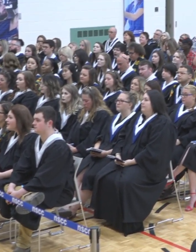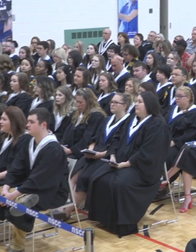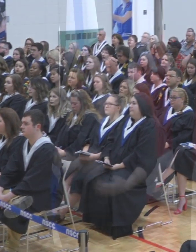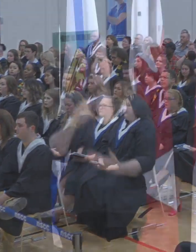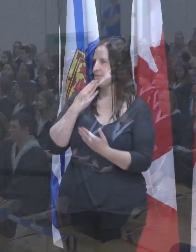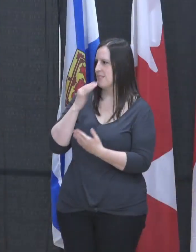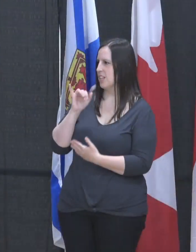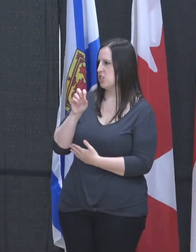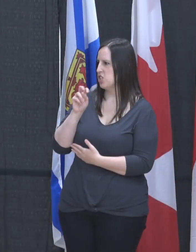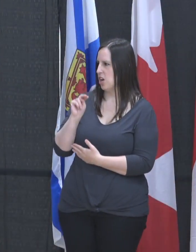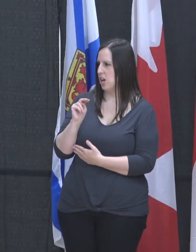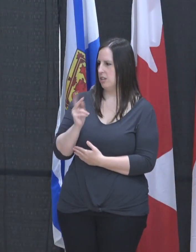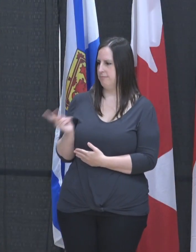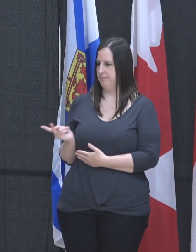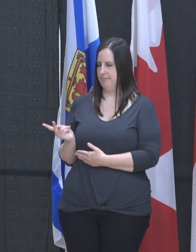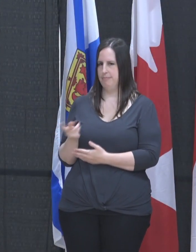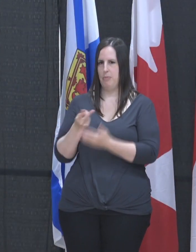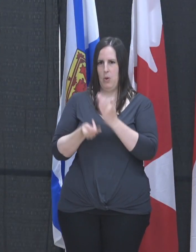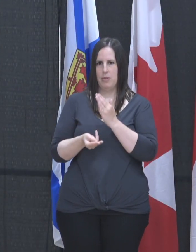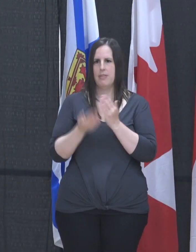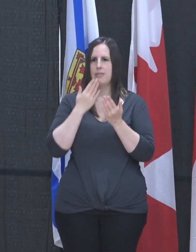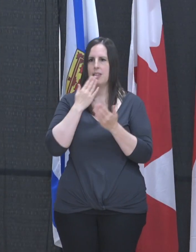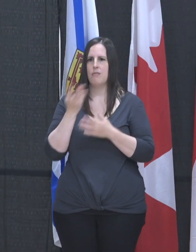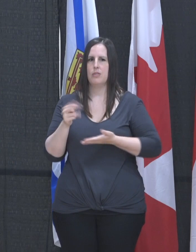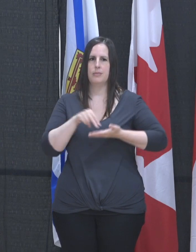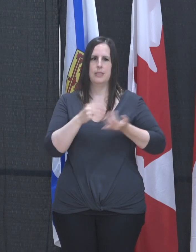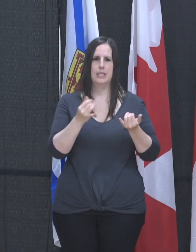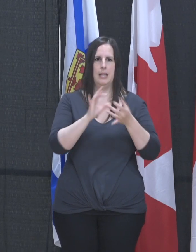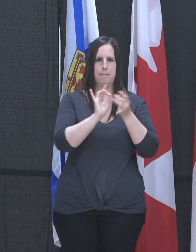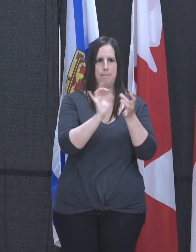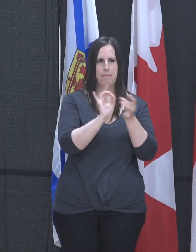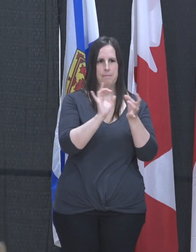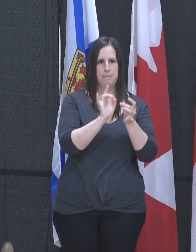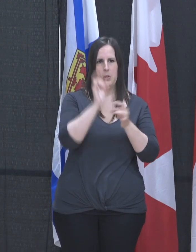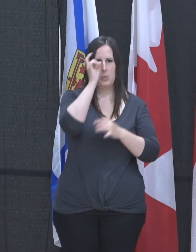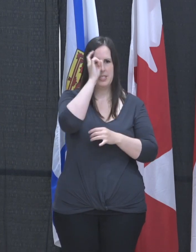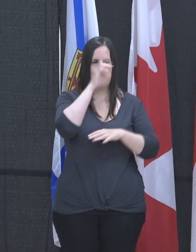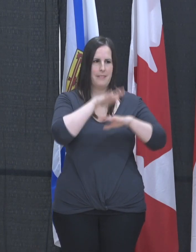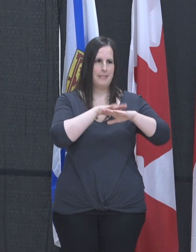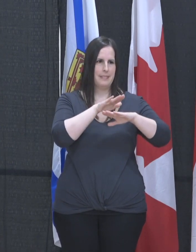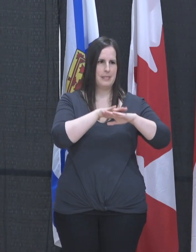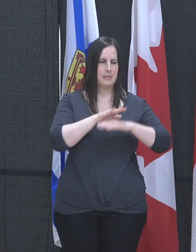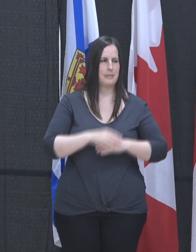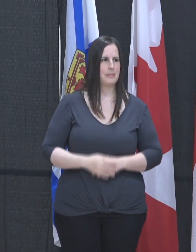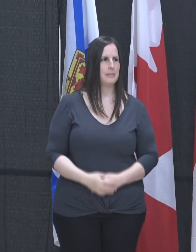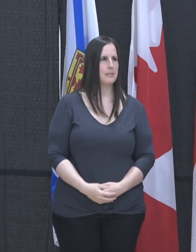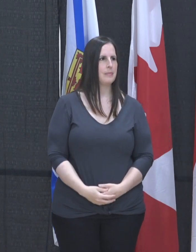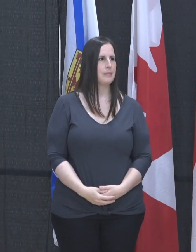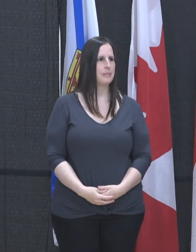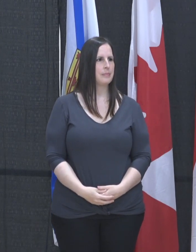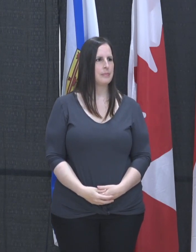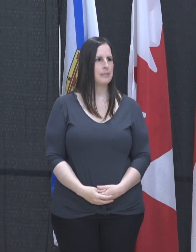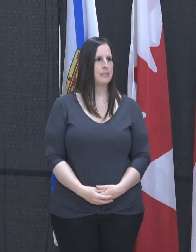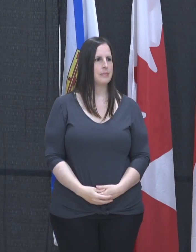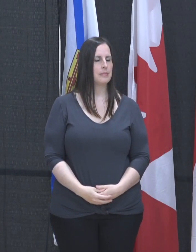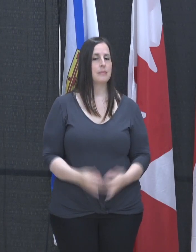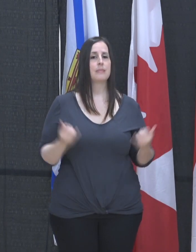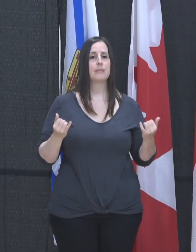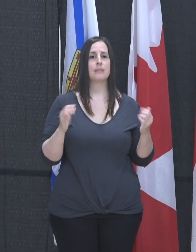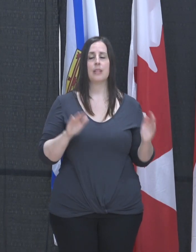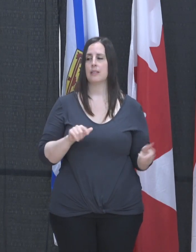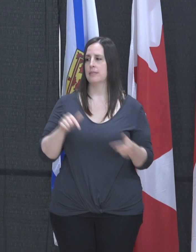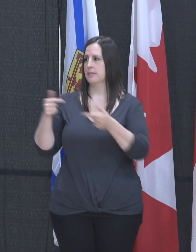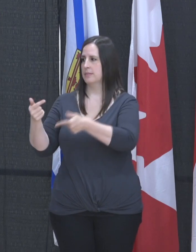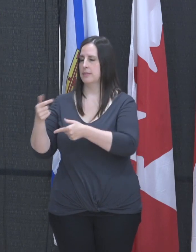Thank you, John, and thank you to both Keith and John for words of wisdom and your advice. It is now my pleasure to welcome